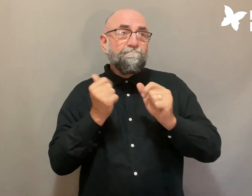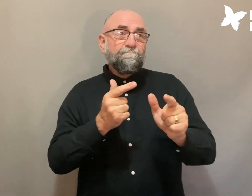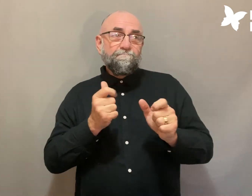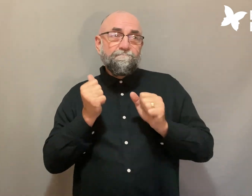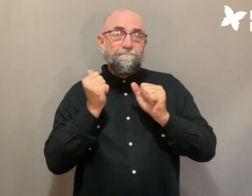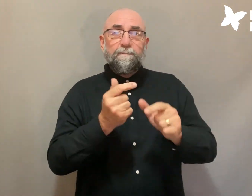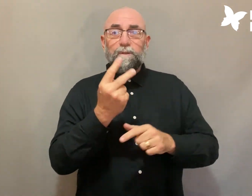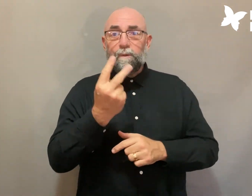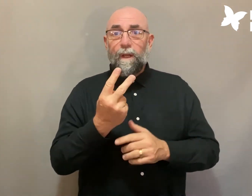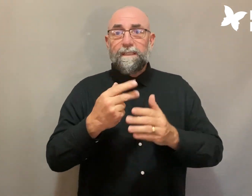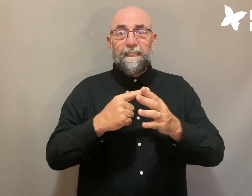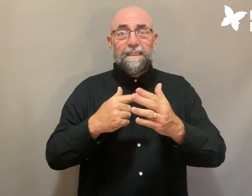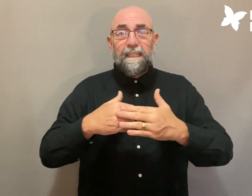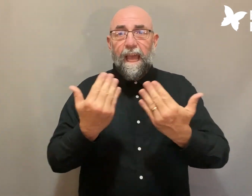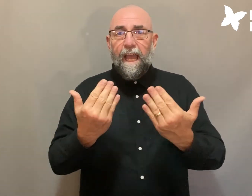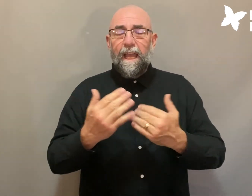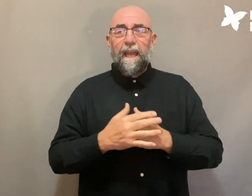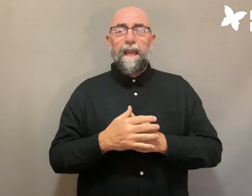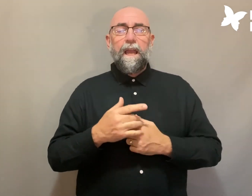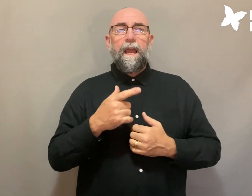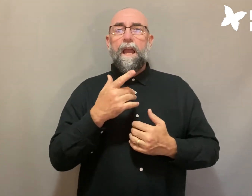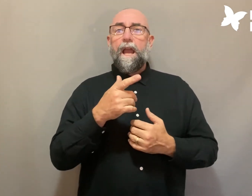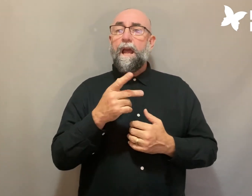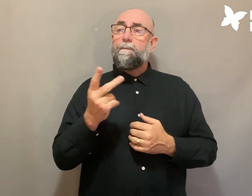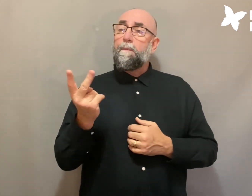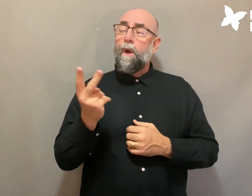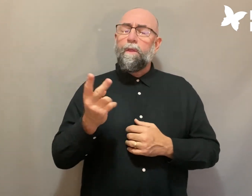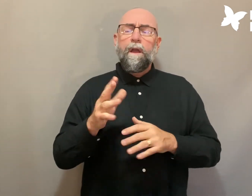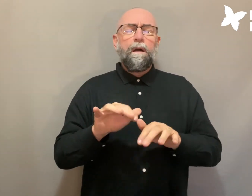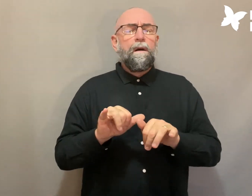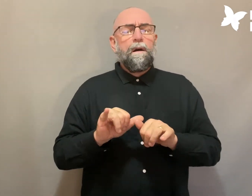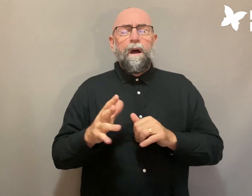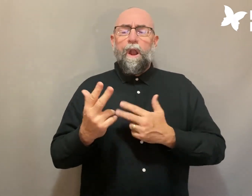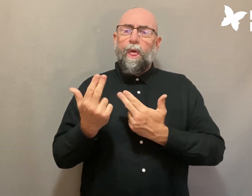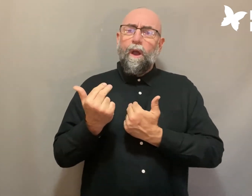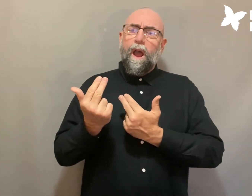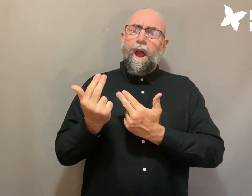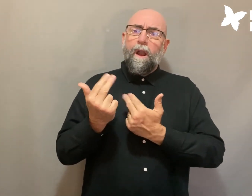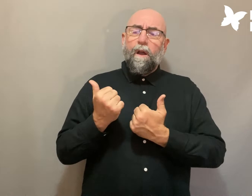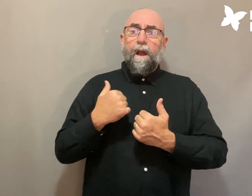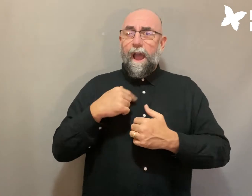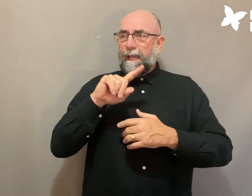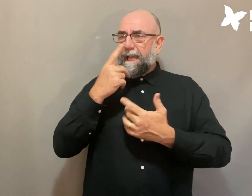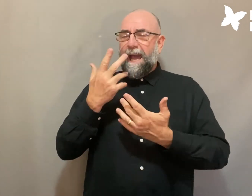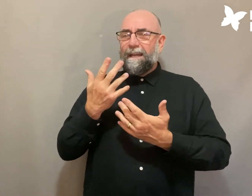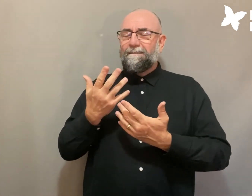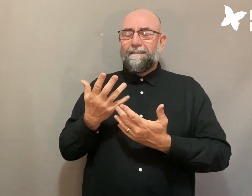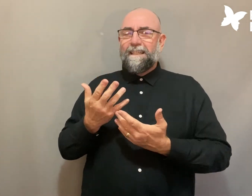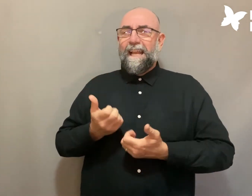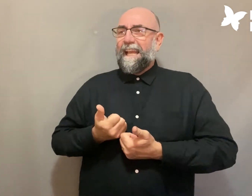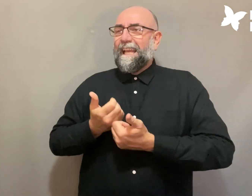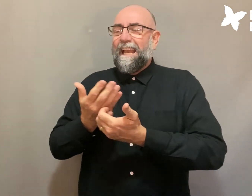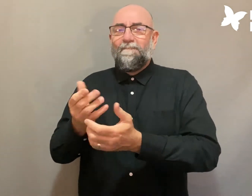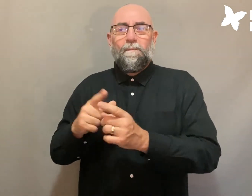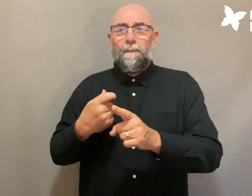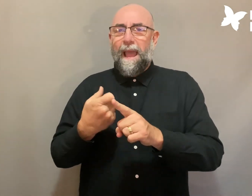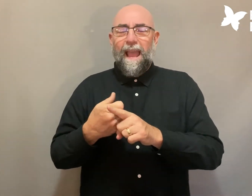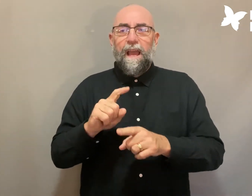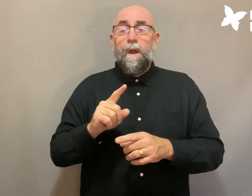day. And the things that those two did for me, I can never repay them. Without them, there would be